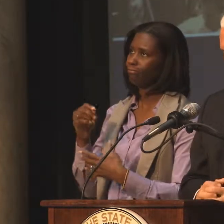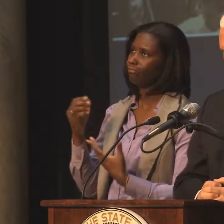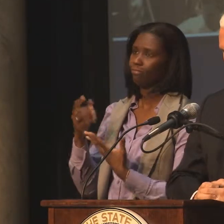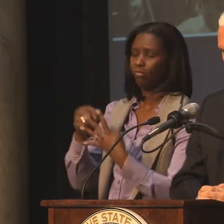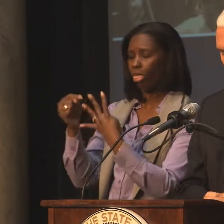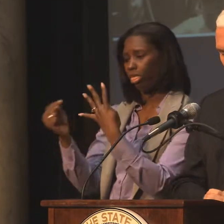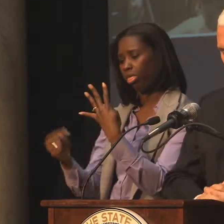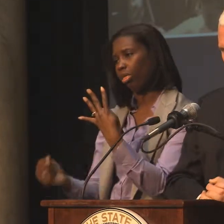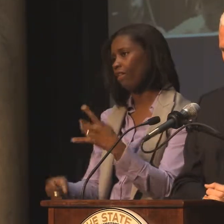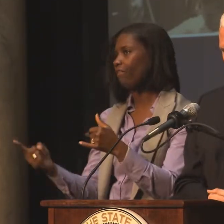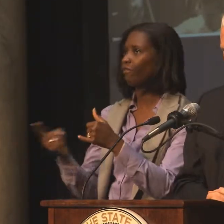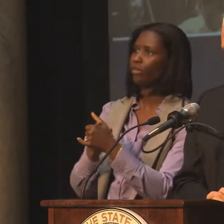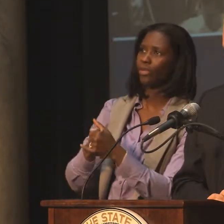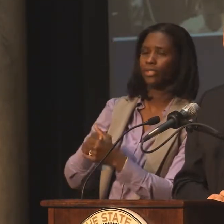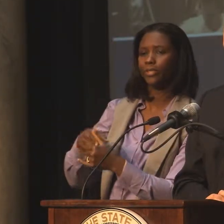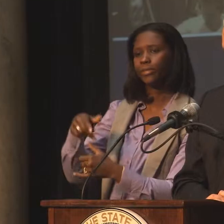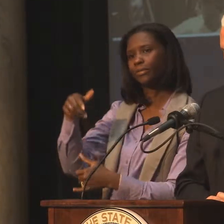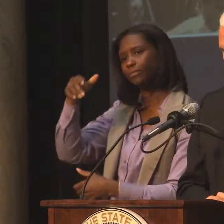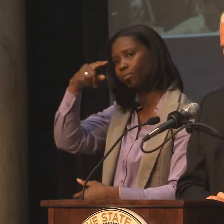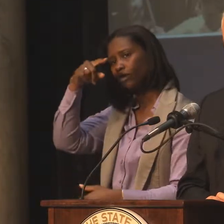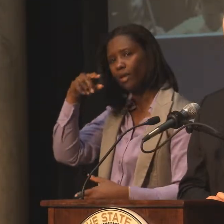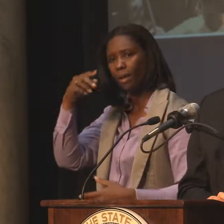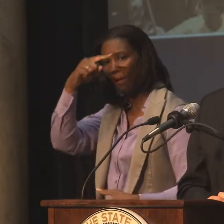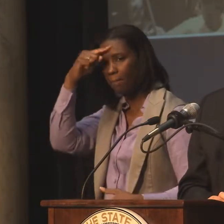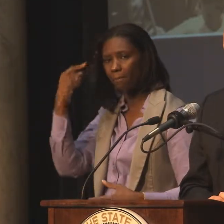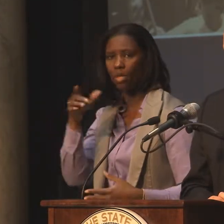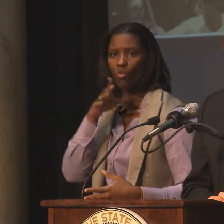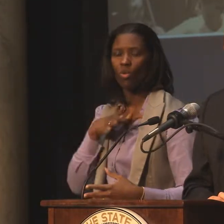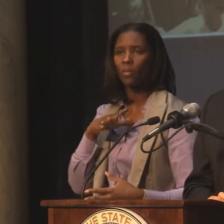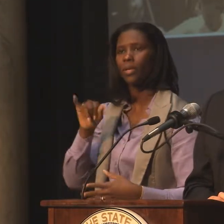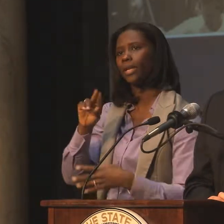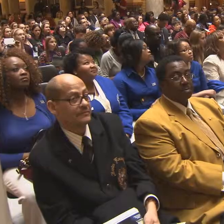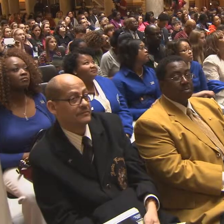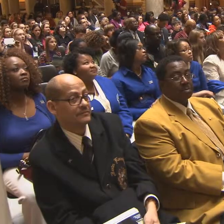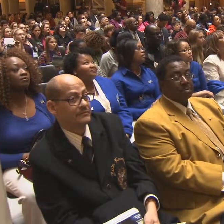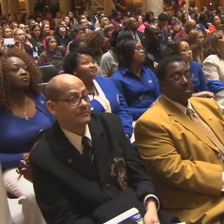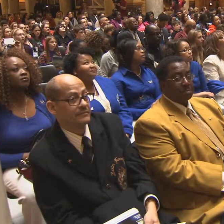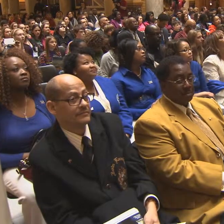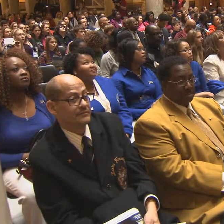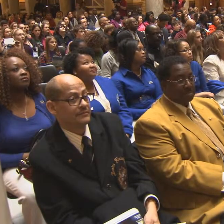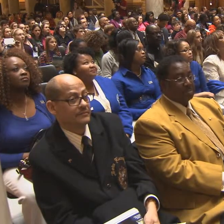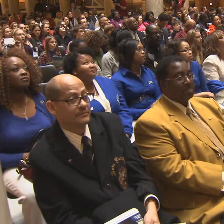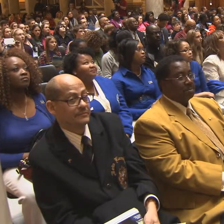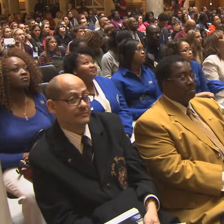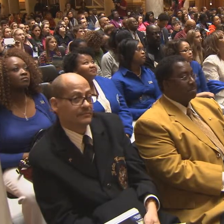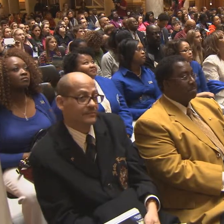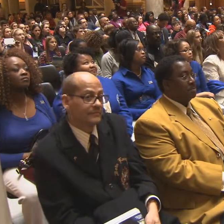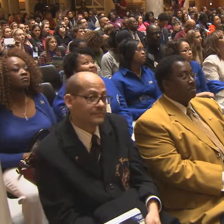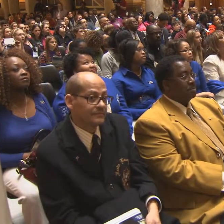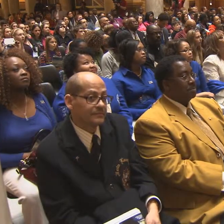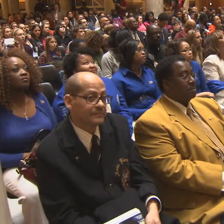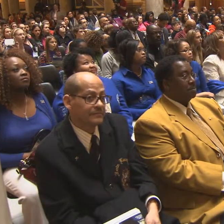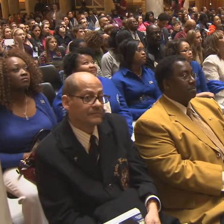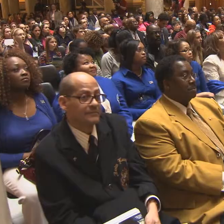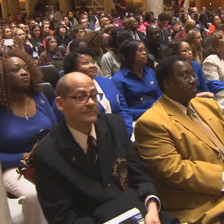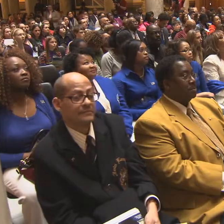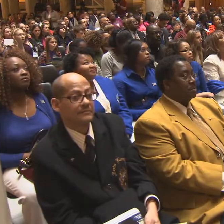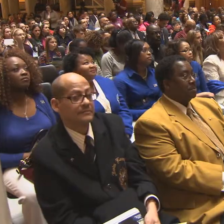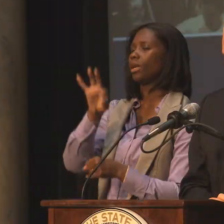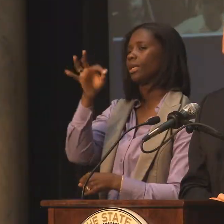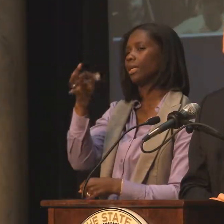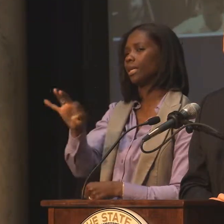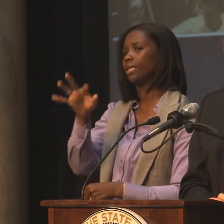first African-American woman in the Indiana State Senate, elected in 1976. She served with great